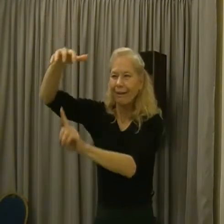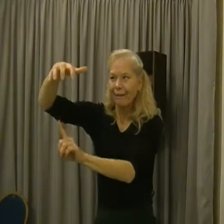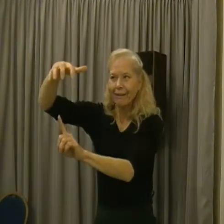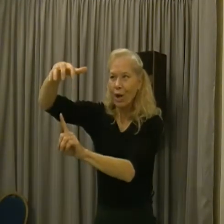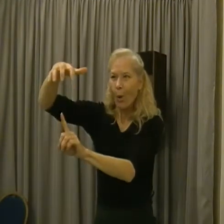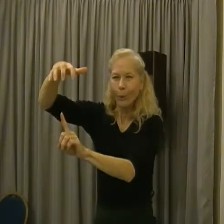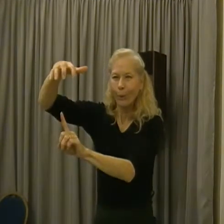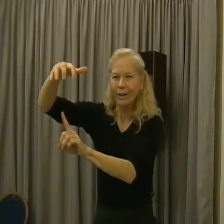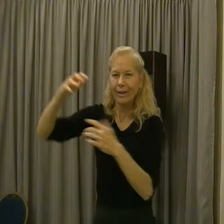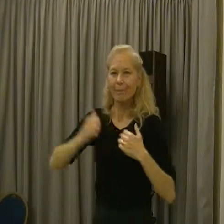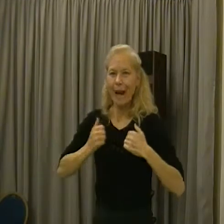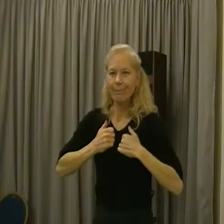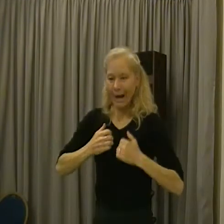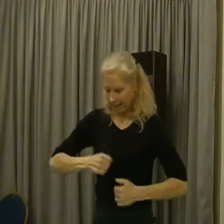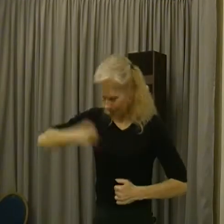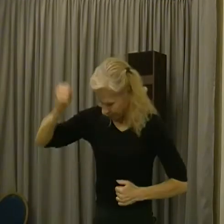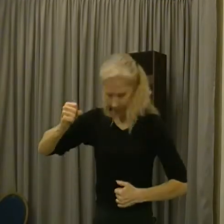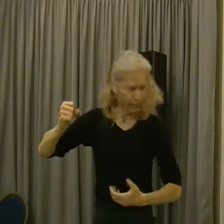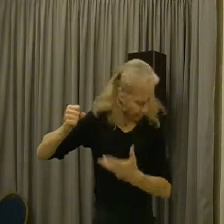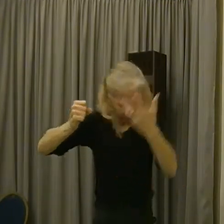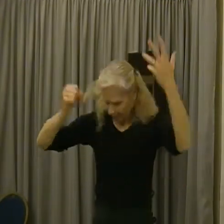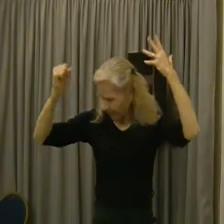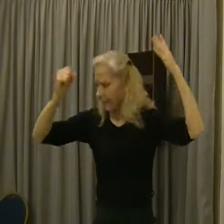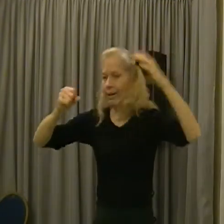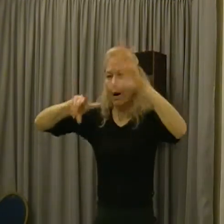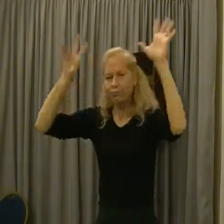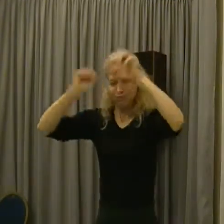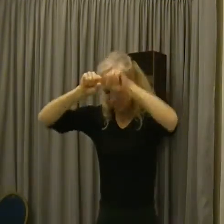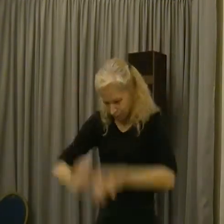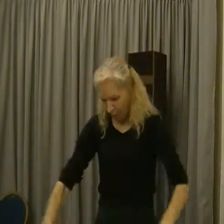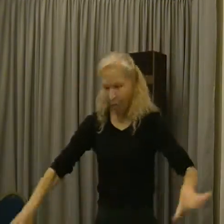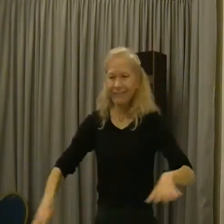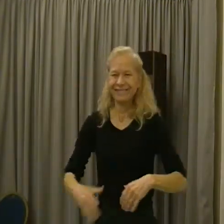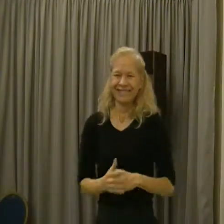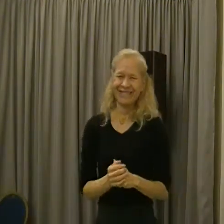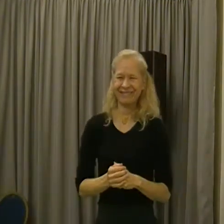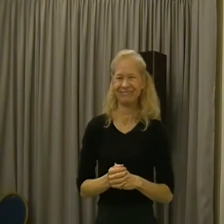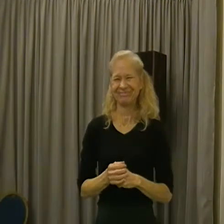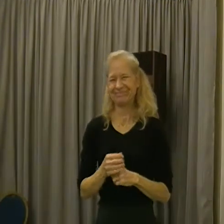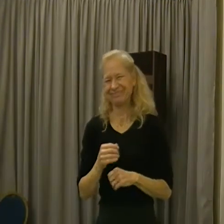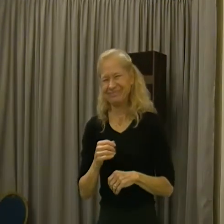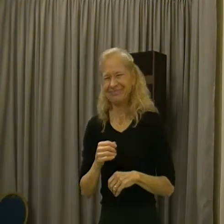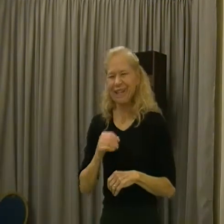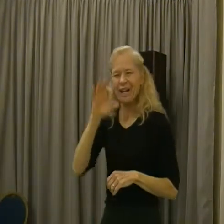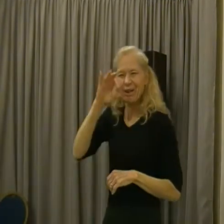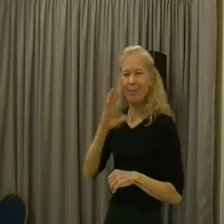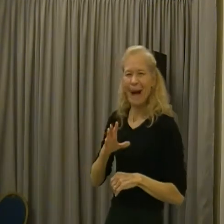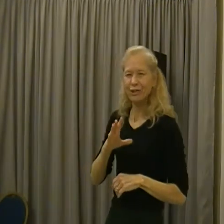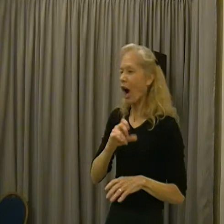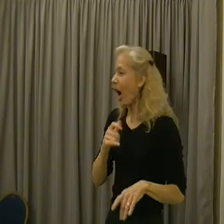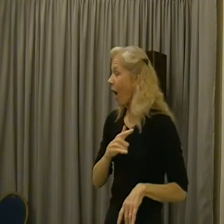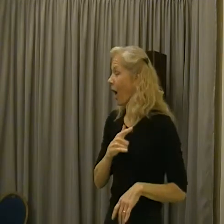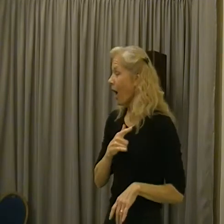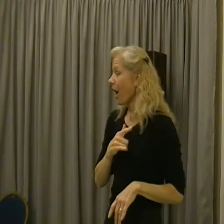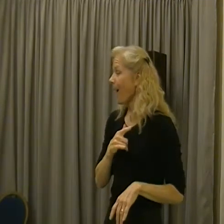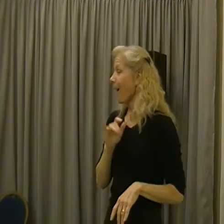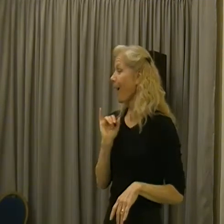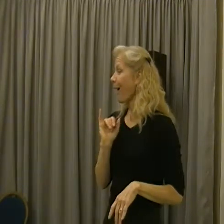His face will appear. By the way, smartest man in the world, according to Stephen Hawking, he's